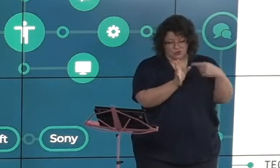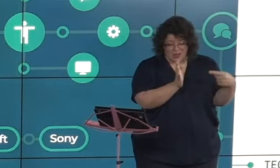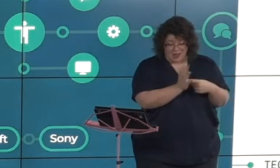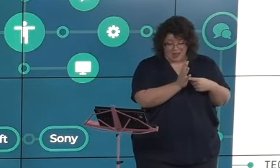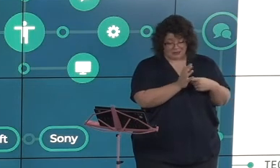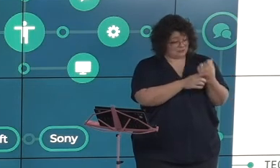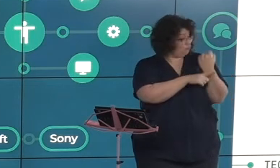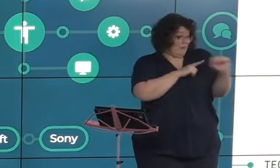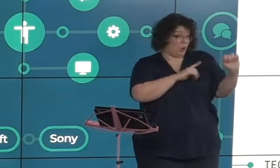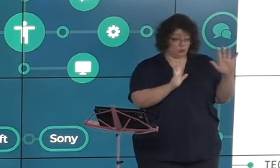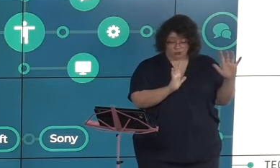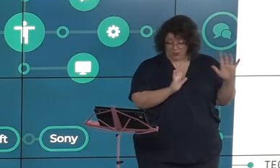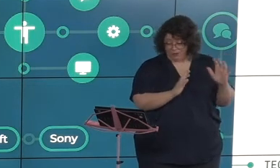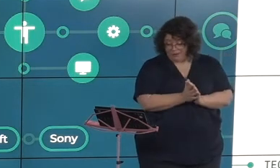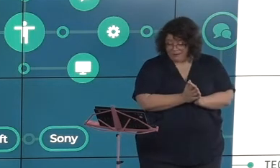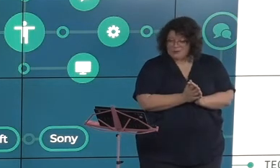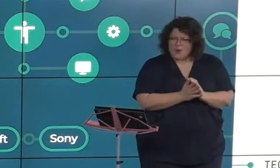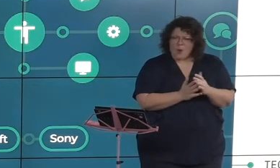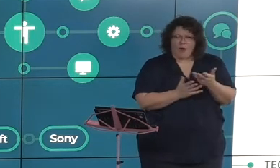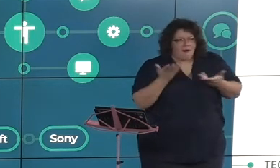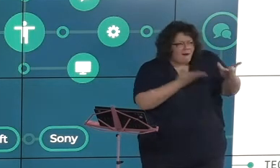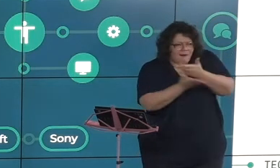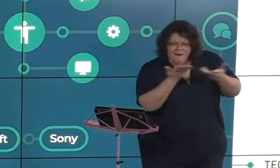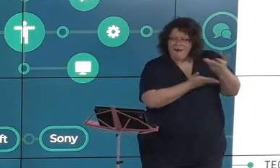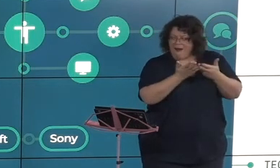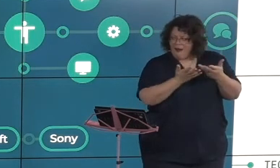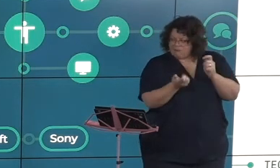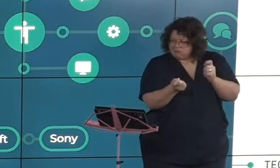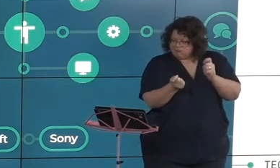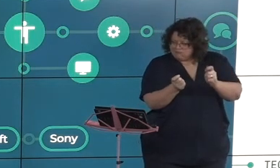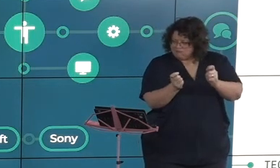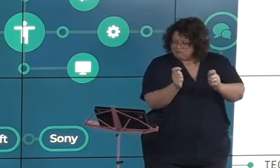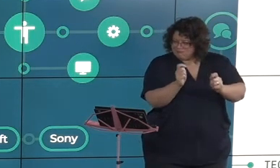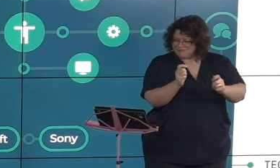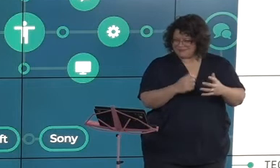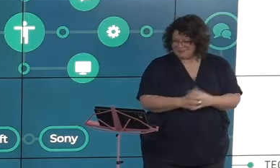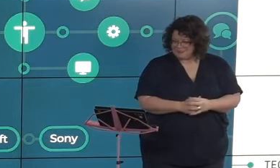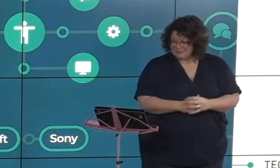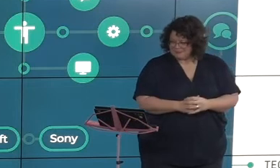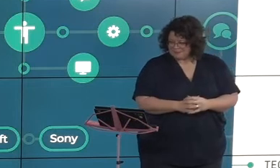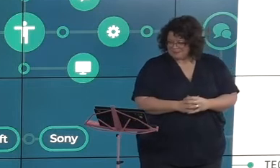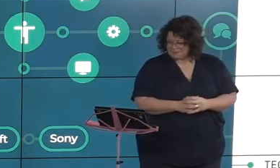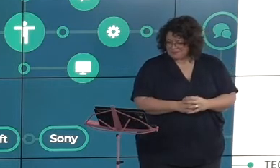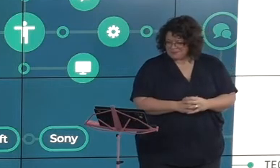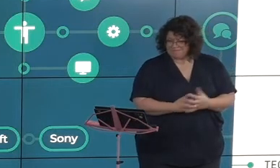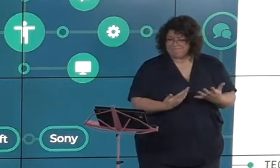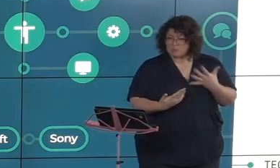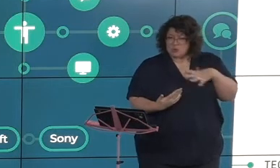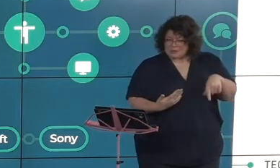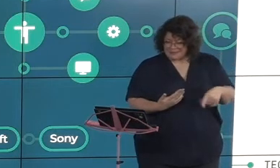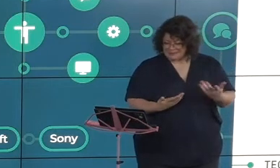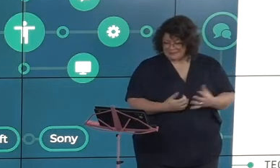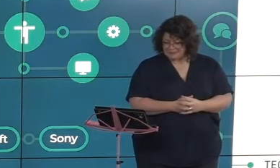cannot exist, actually. None of this needs to exist, that we normalize this. We normalize